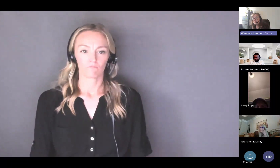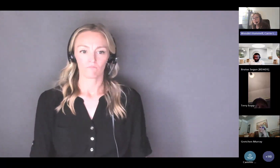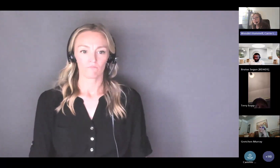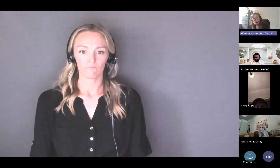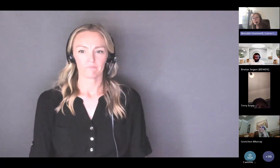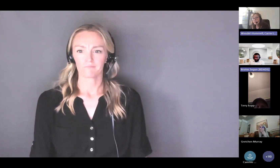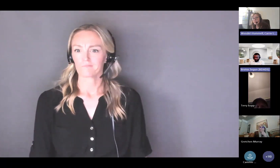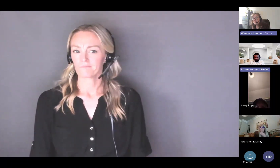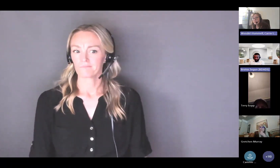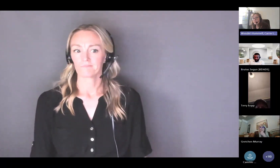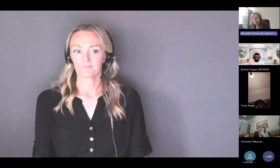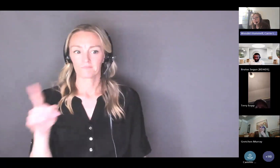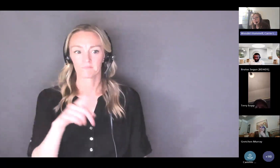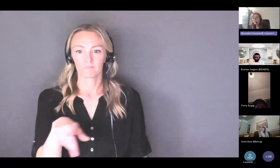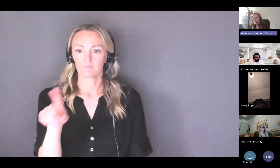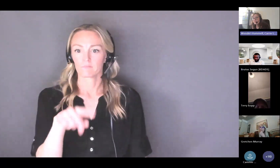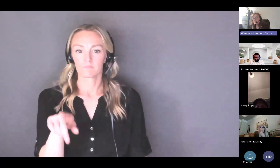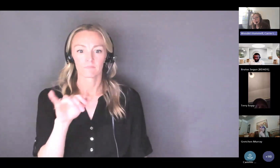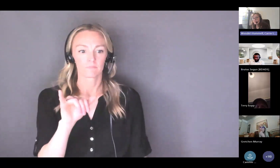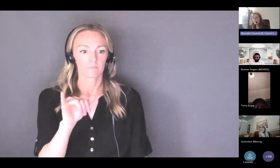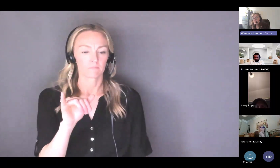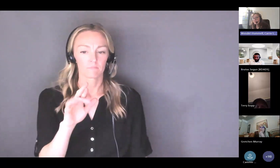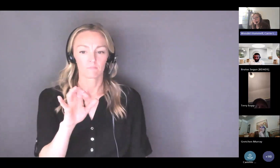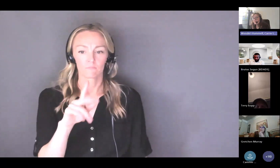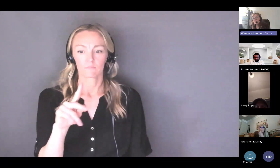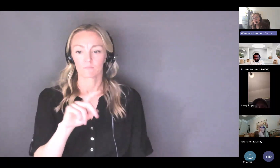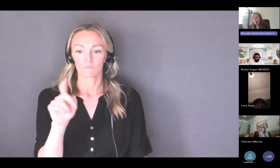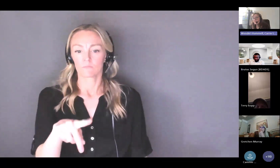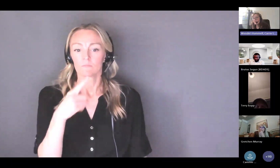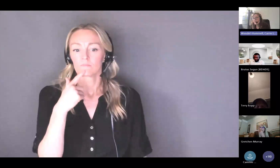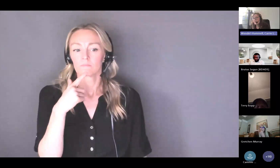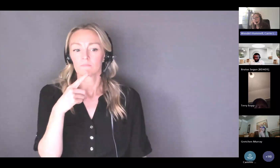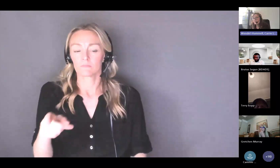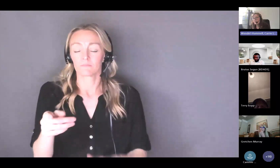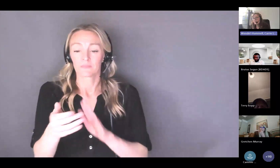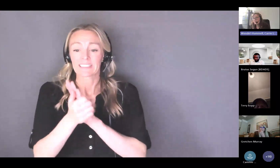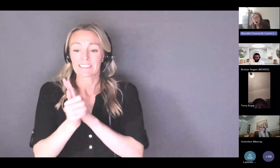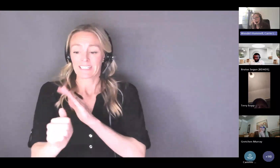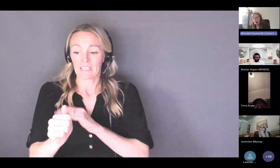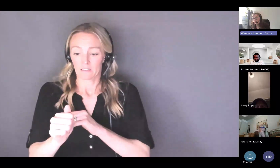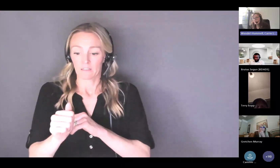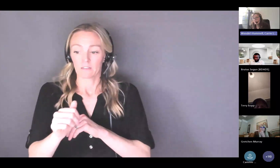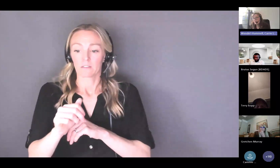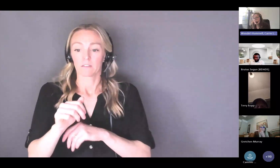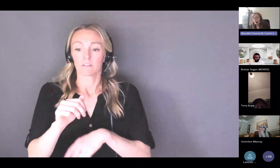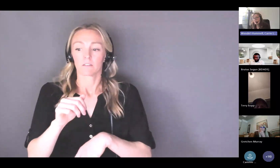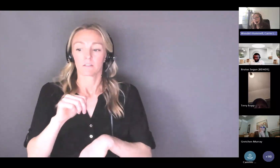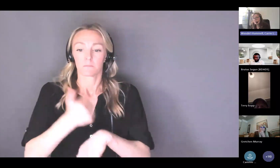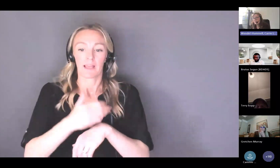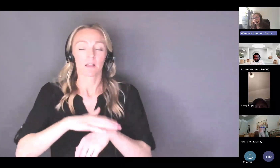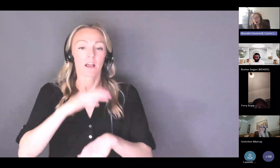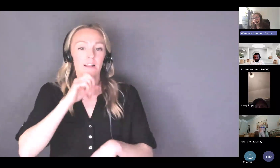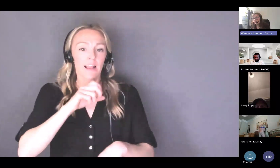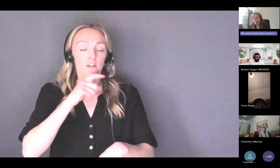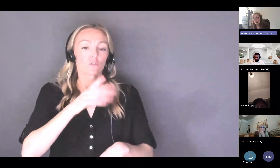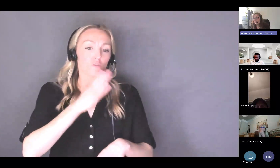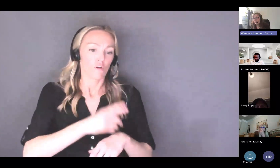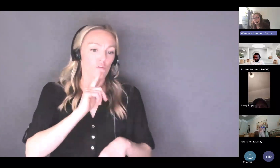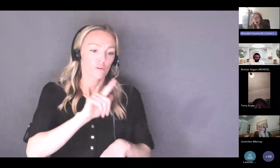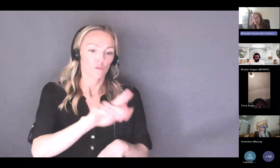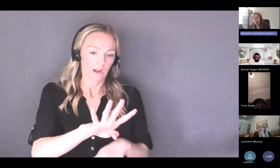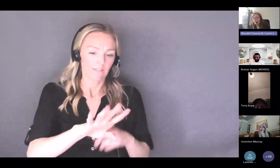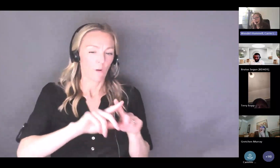So Rick's question is that I mentioned that skills that are expected based on age. Your daughter is 24 years old, but cognitively about